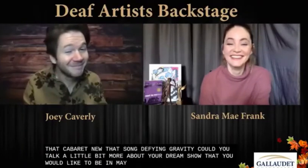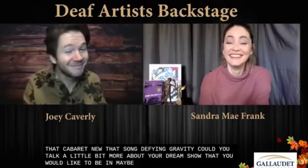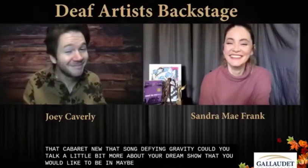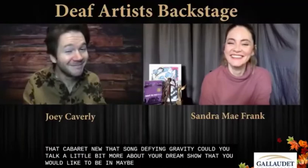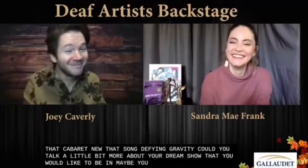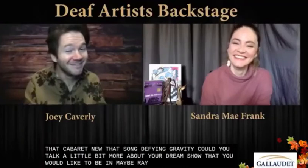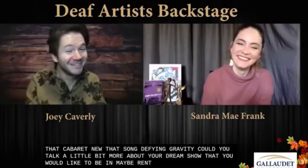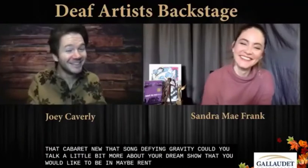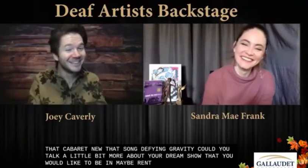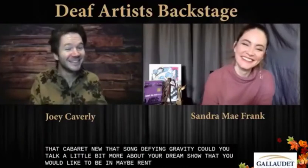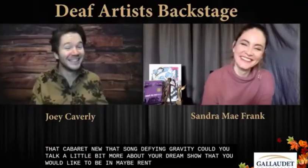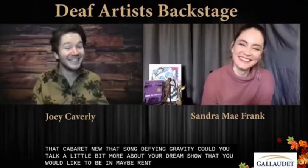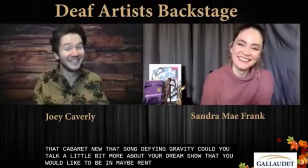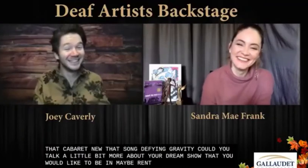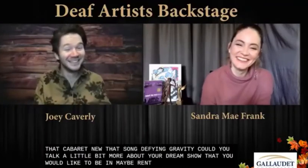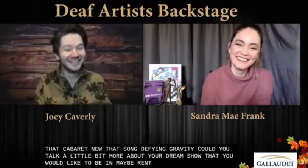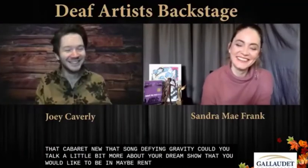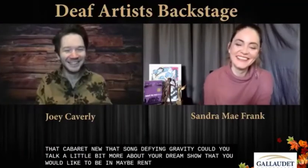maybe rent